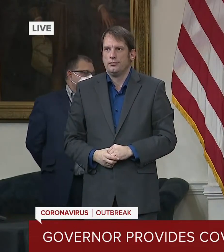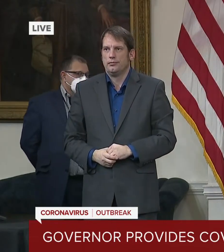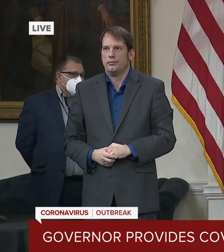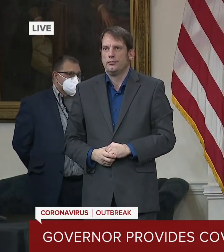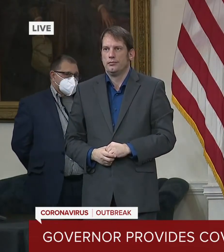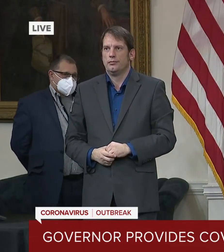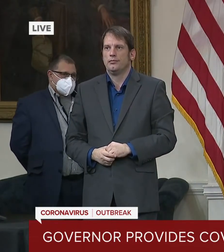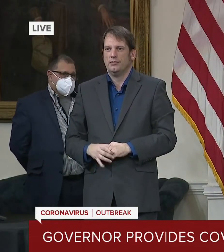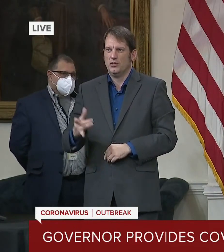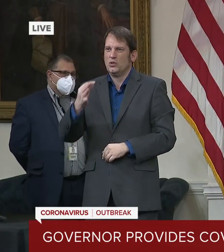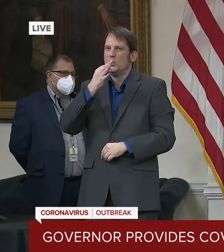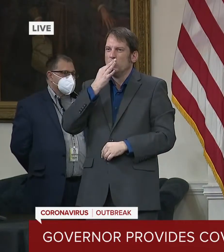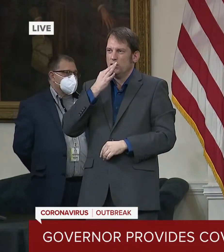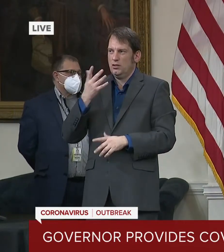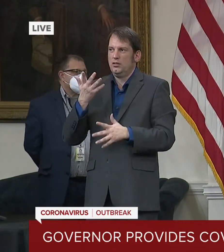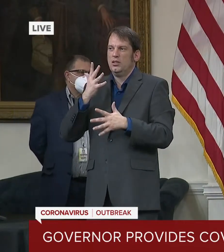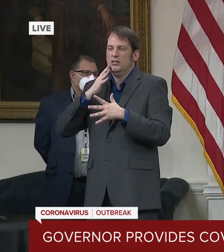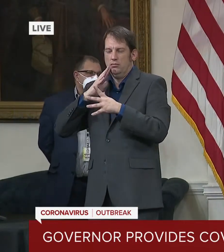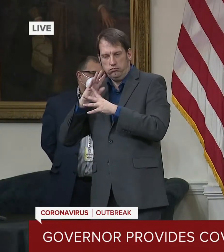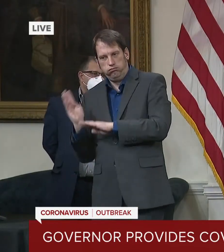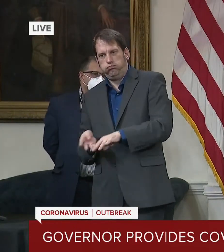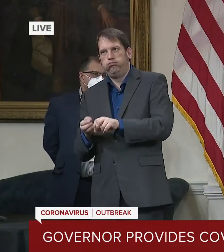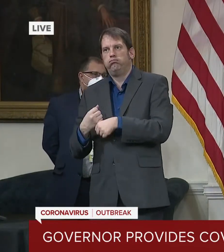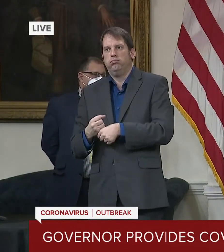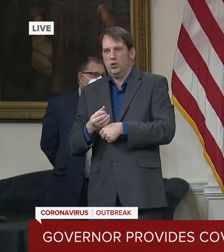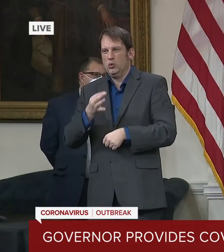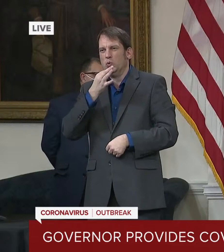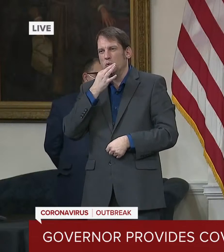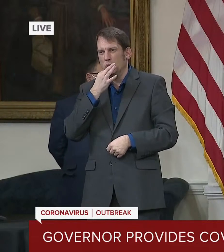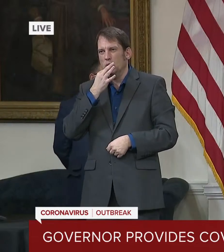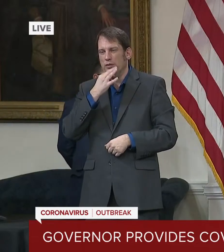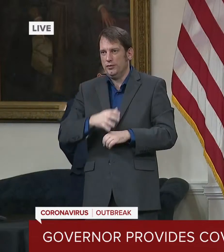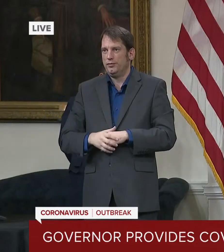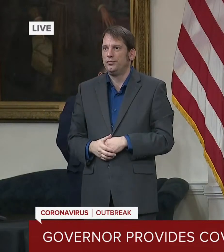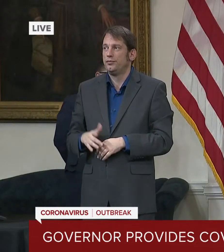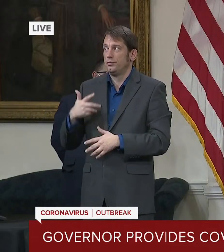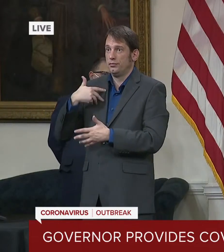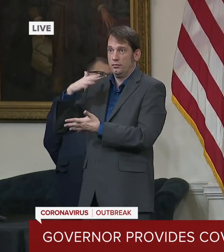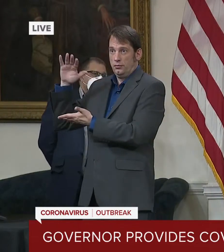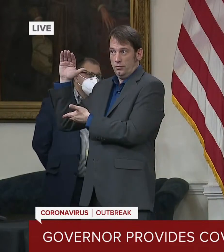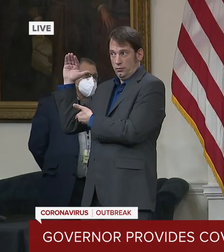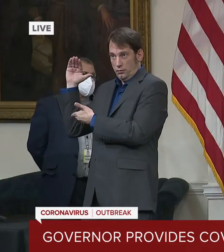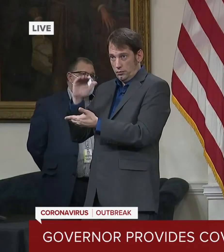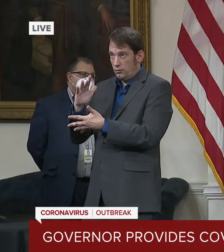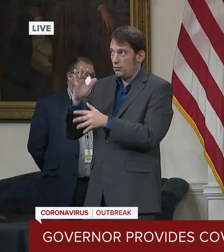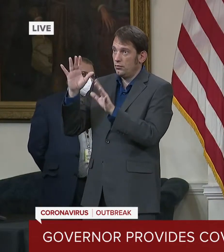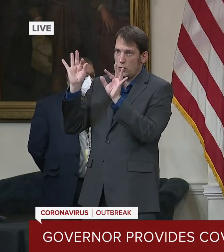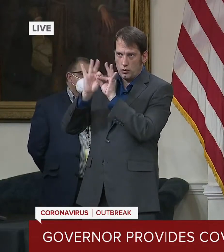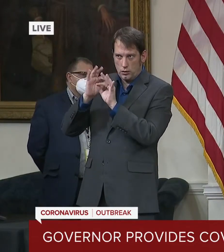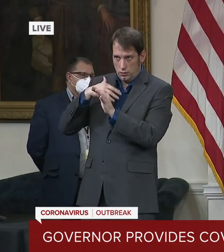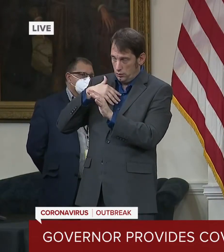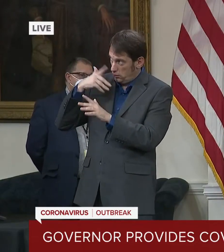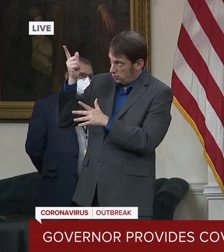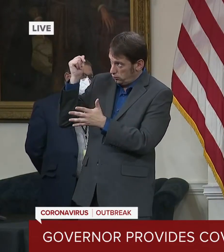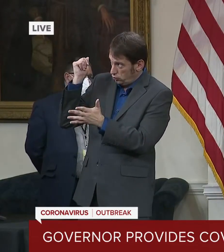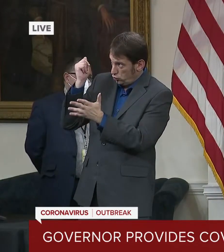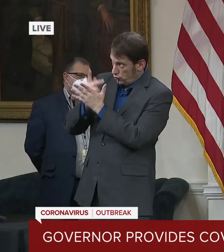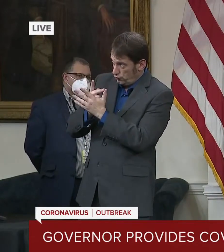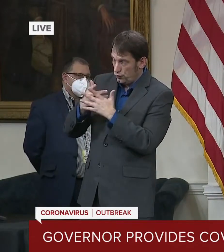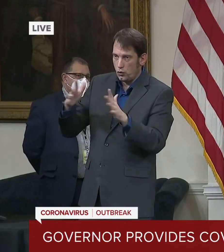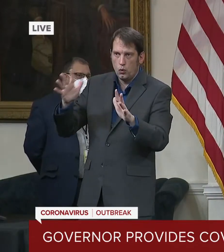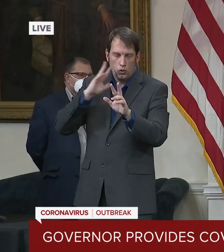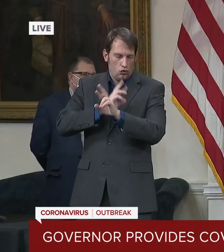the production of them, but they're ready as soon as they get that EUA, start cranking out, hundreds of millions of vaccines. And